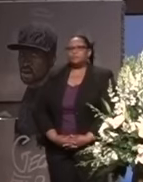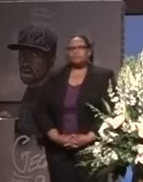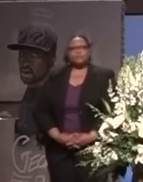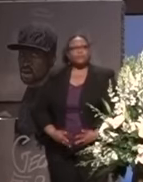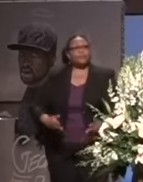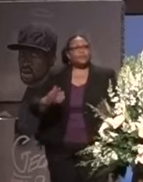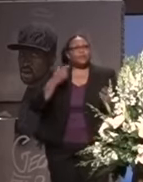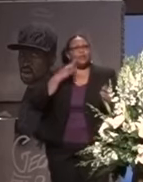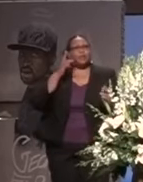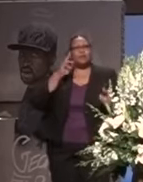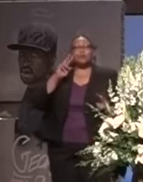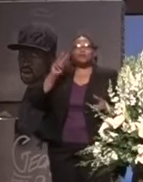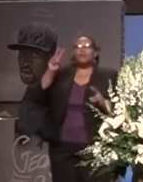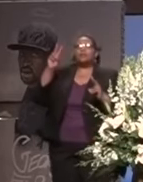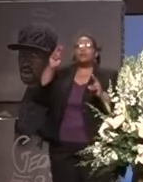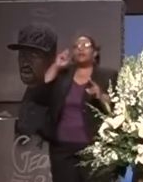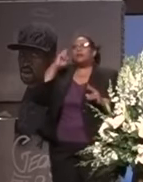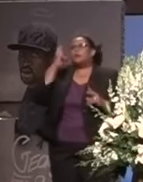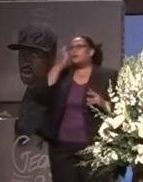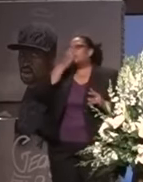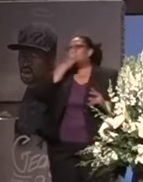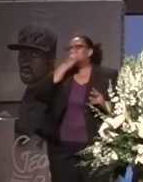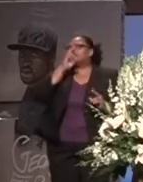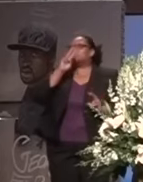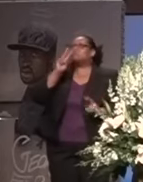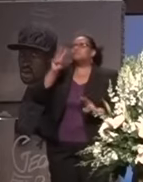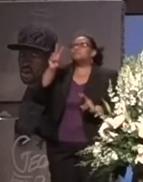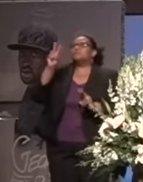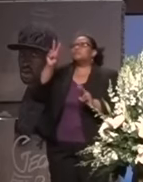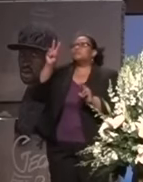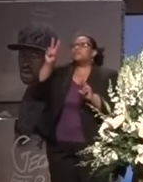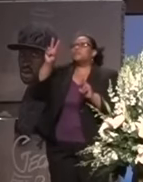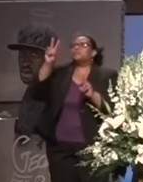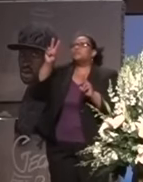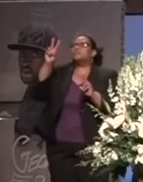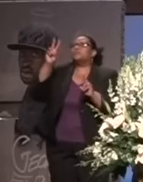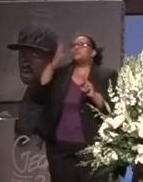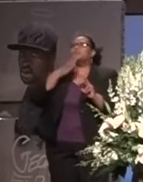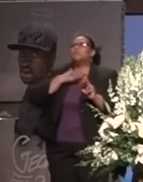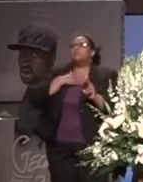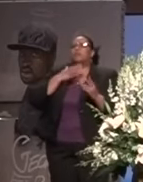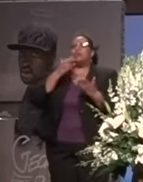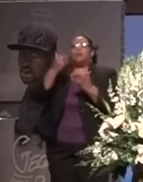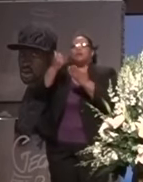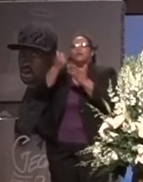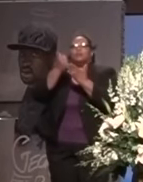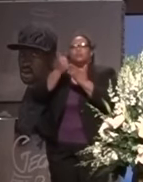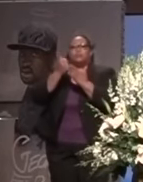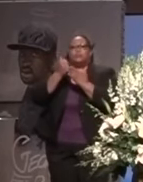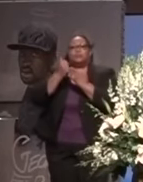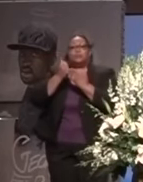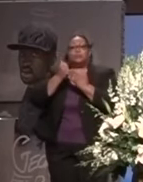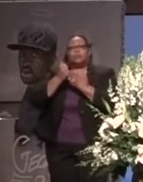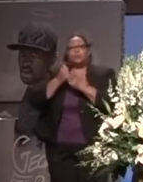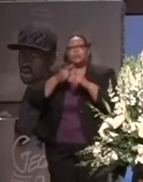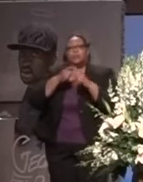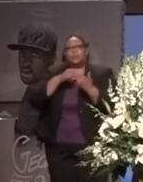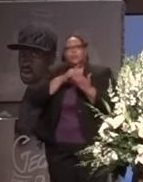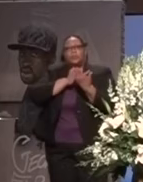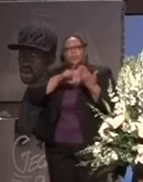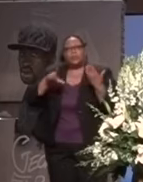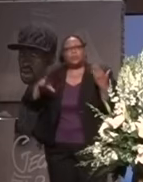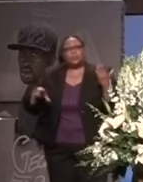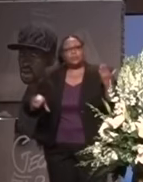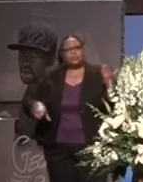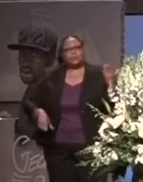Lift up mine eyes unto the hills. From whence cometh my help. My help comes from the Lord